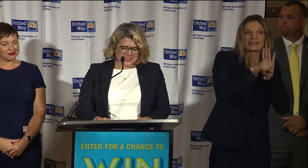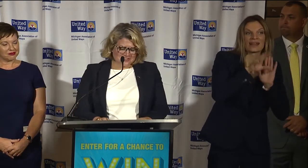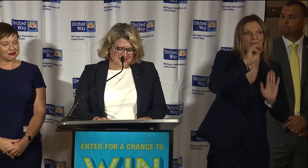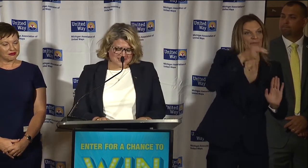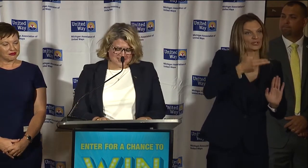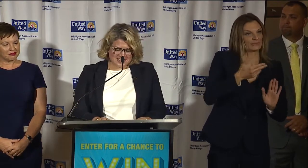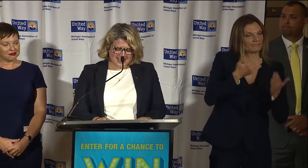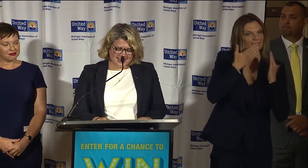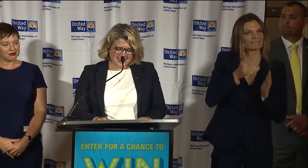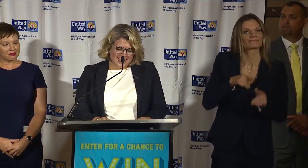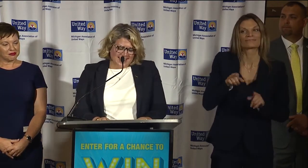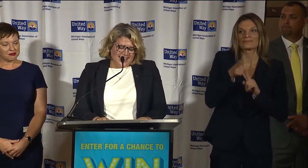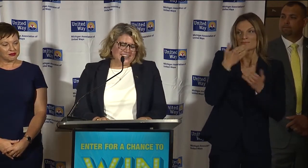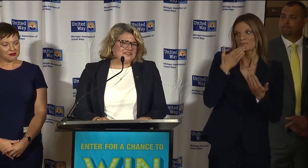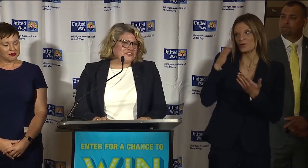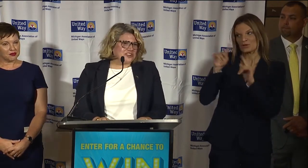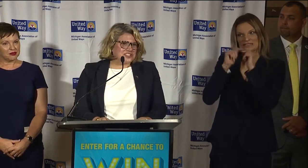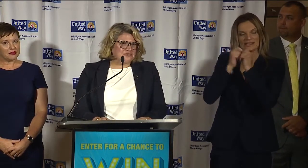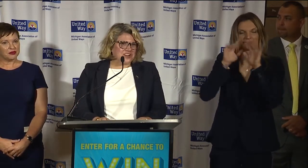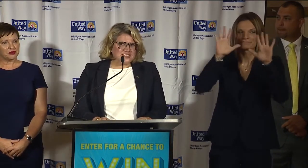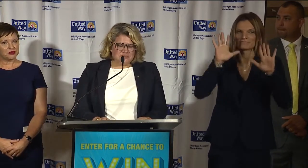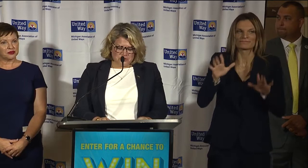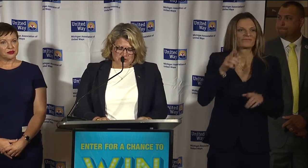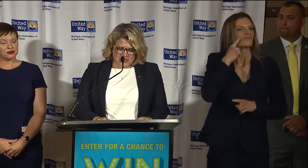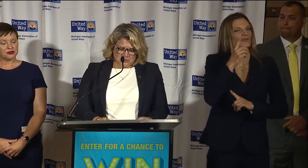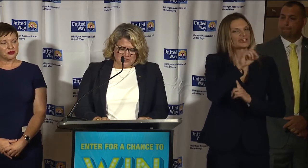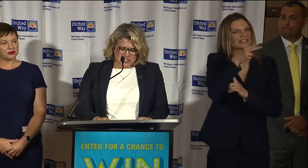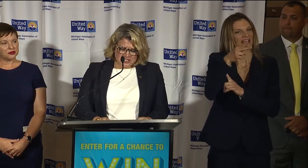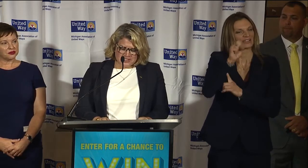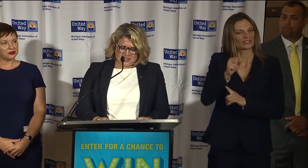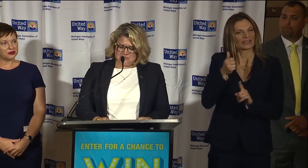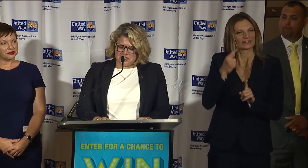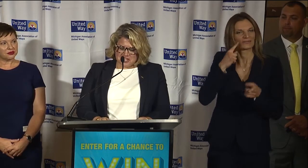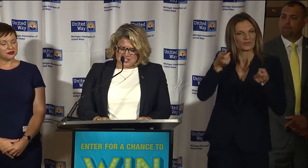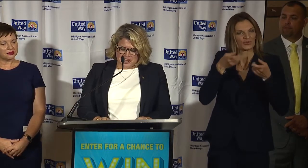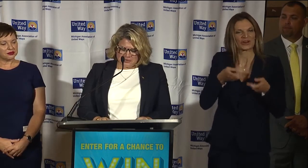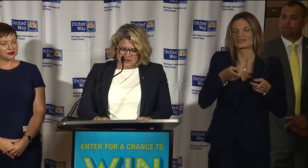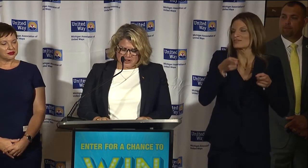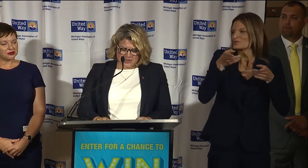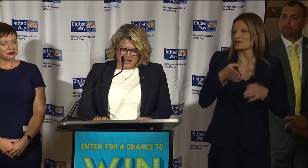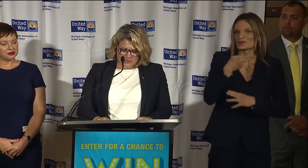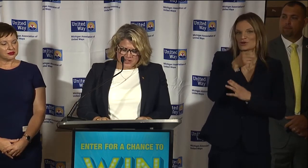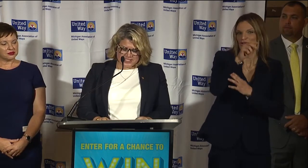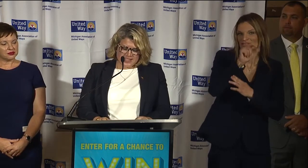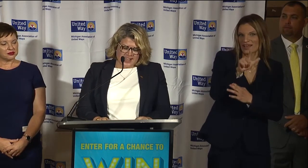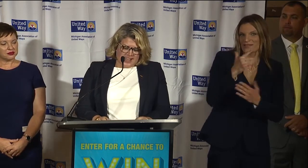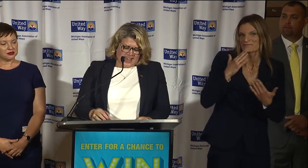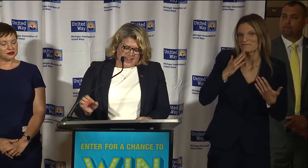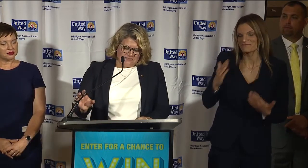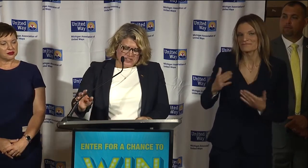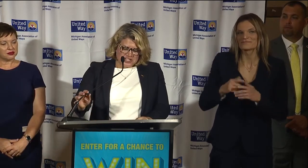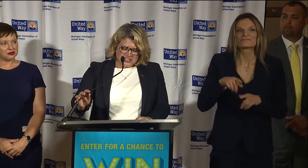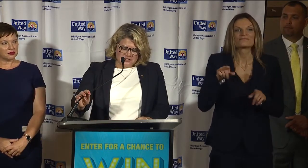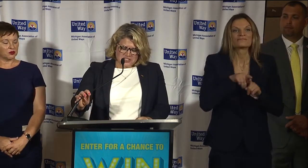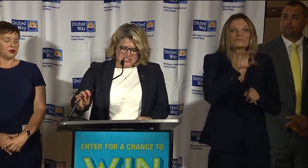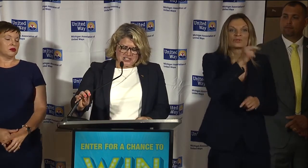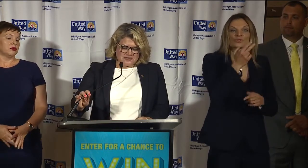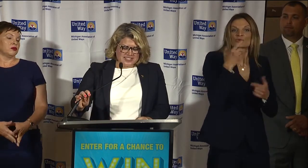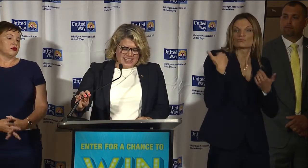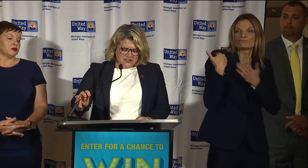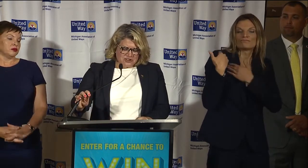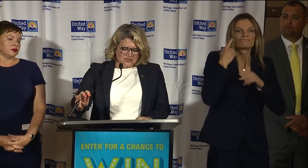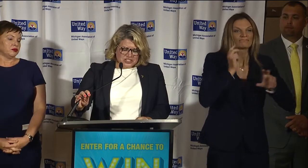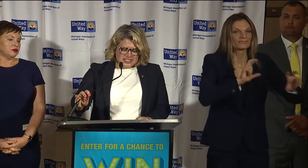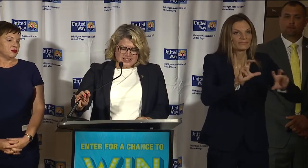led by Director Hertel, and of course our friends at Blue Cross Blue Shield, the Michigan Chamber of Commerce, Michigan Association